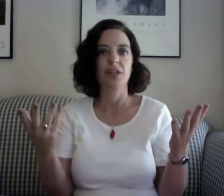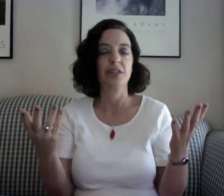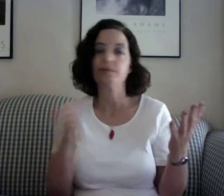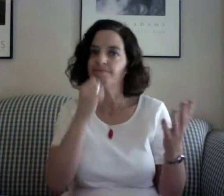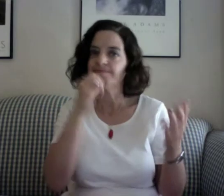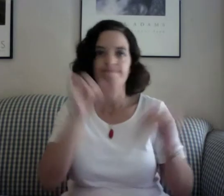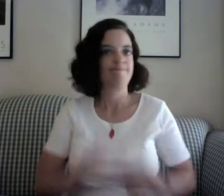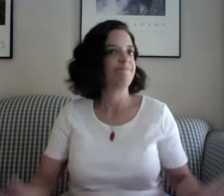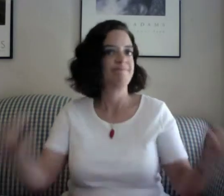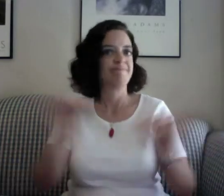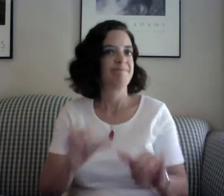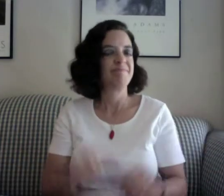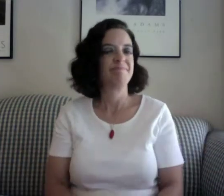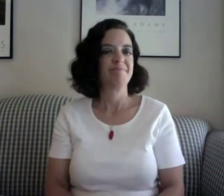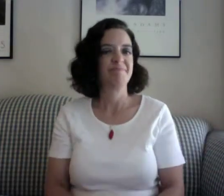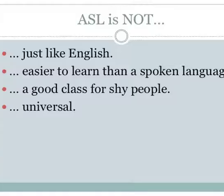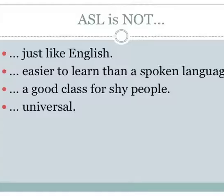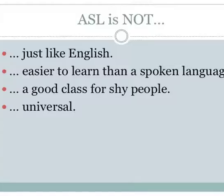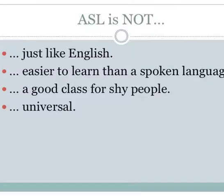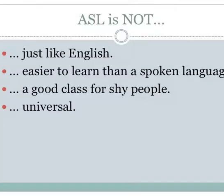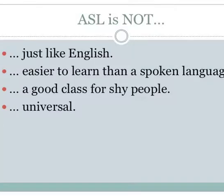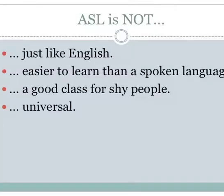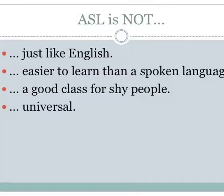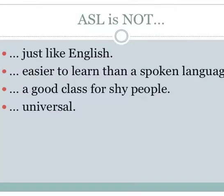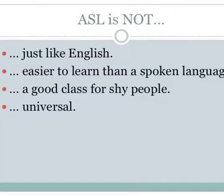countries and have influence from other languages, but it's still not the same.